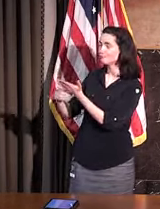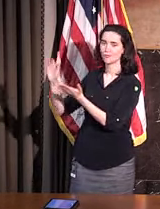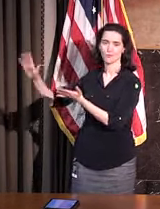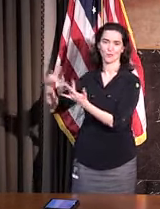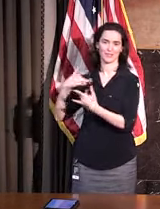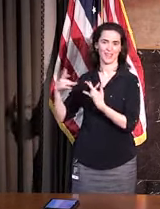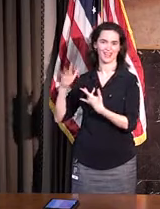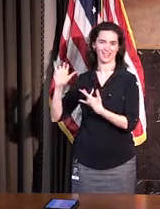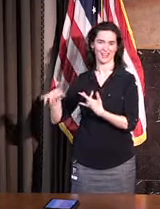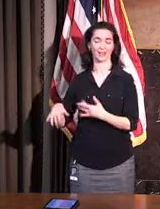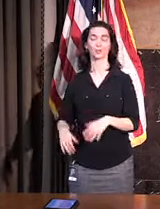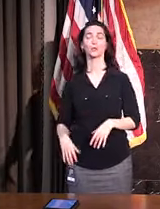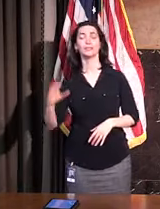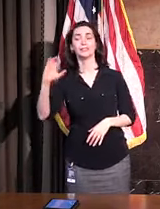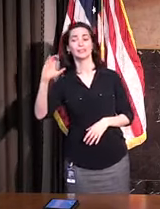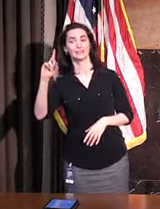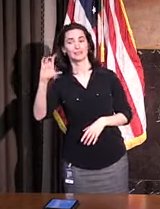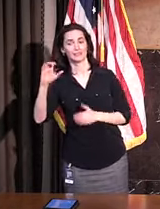CDC announced